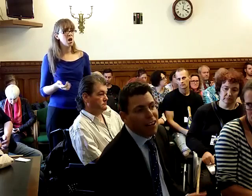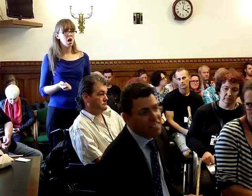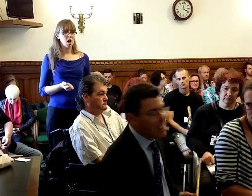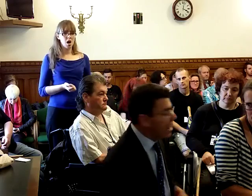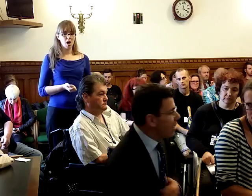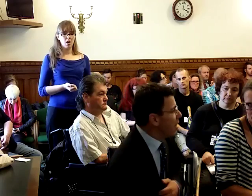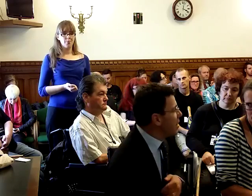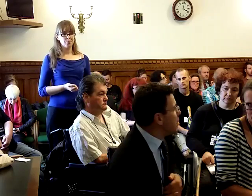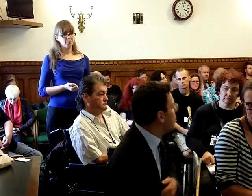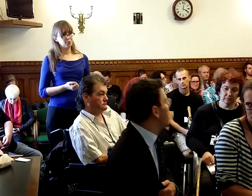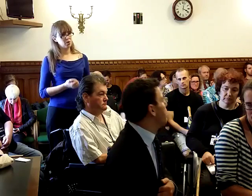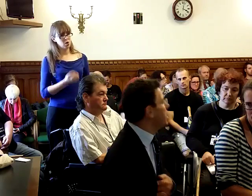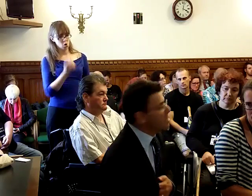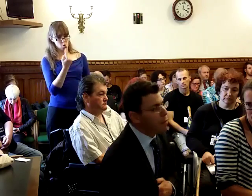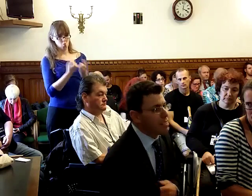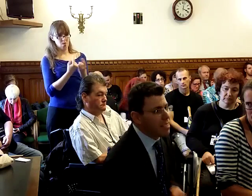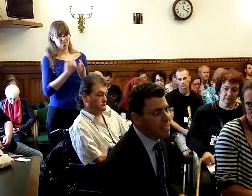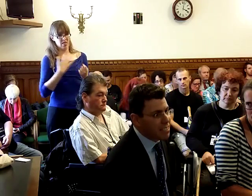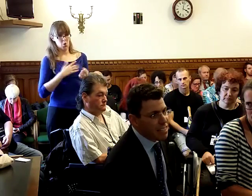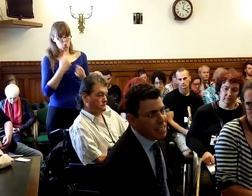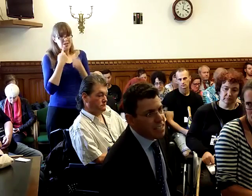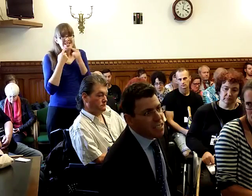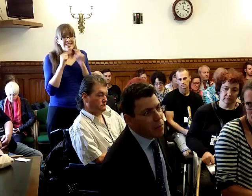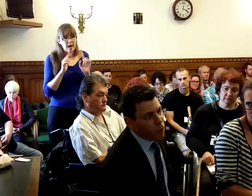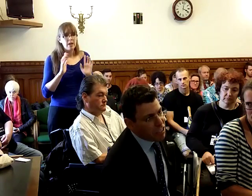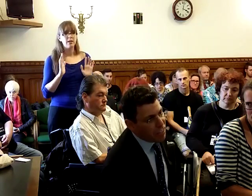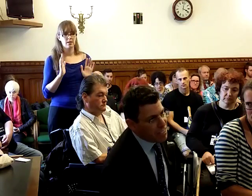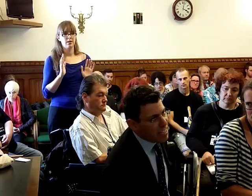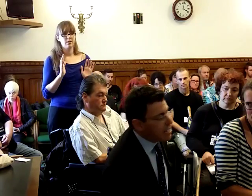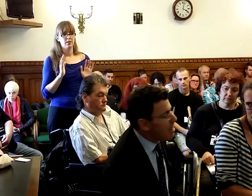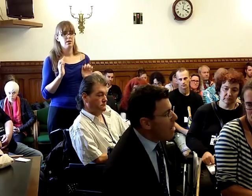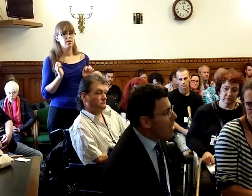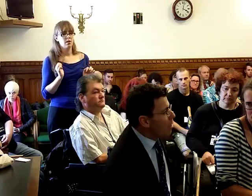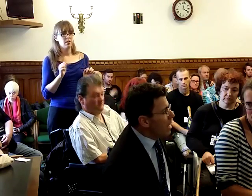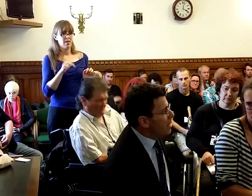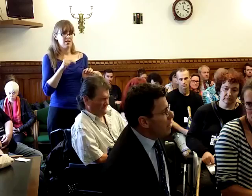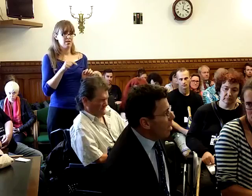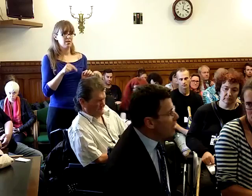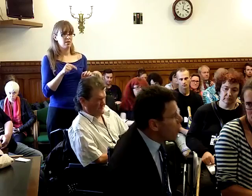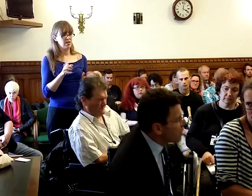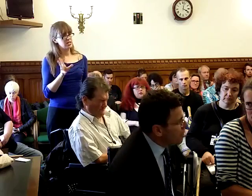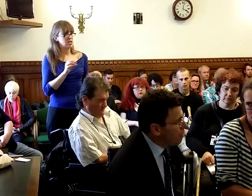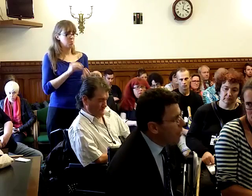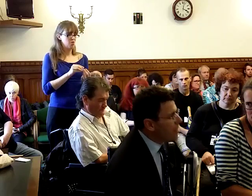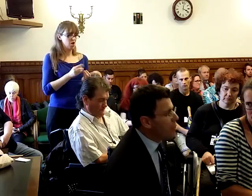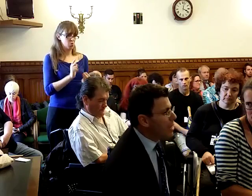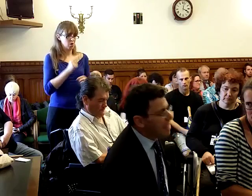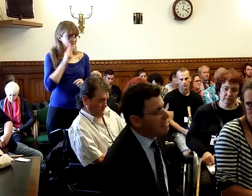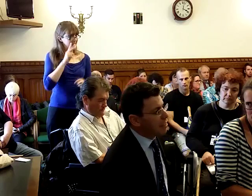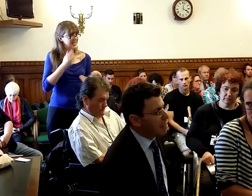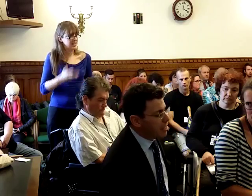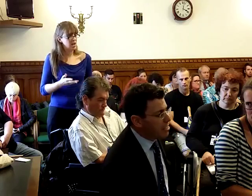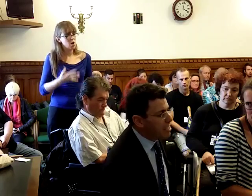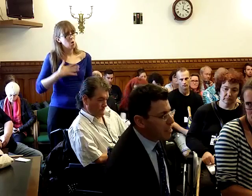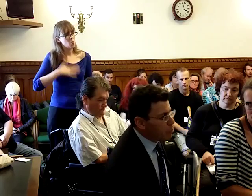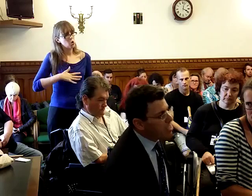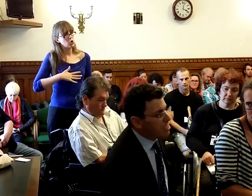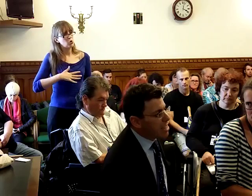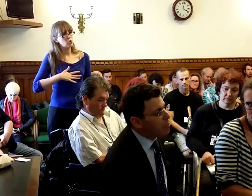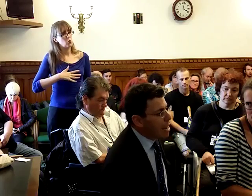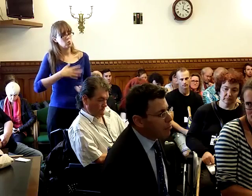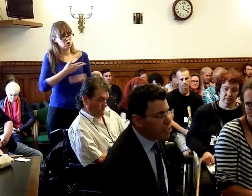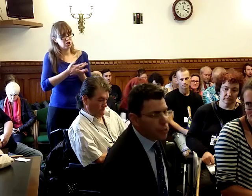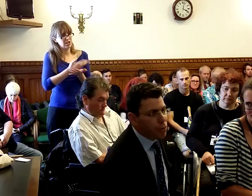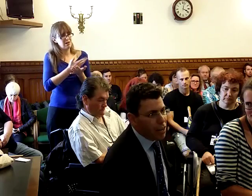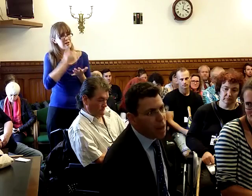One thing I would like to say, and I think this probably epitomises some of what I've seen, is I just want to refer to a letter that